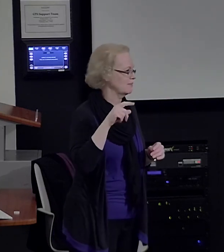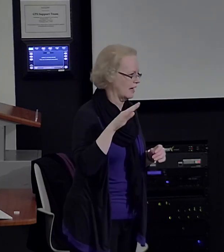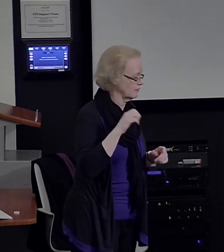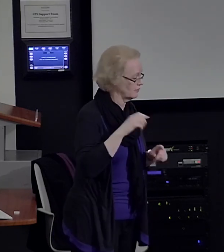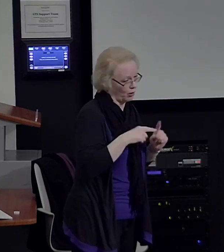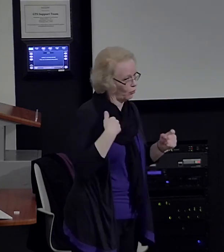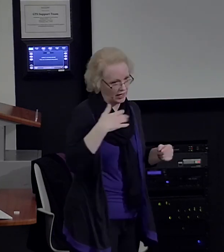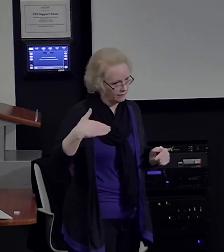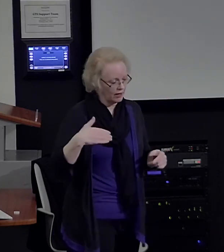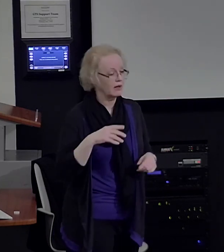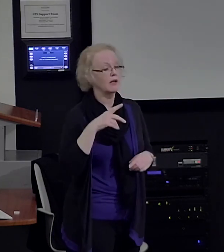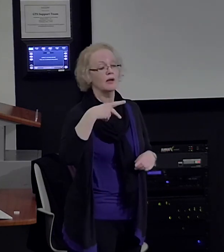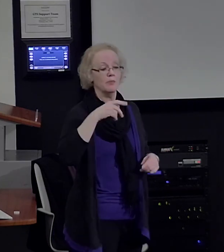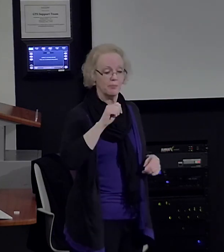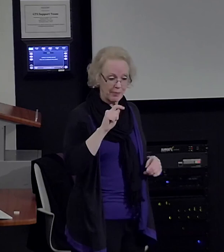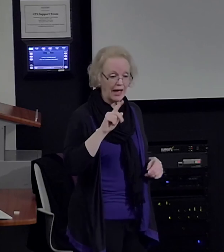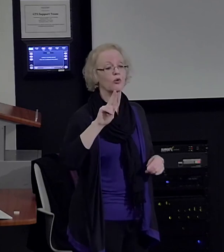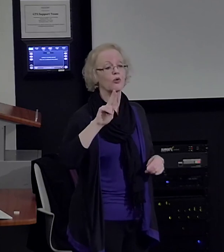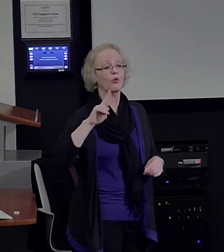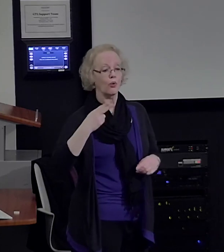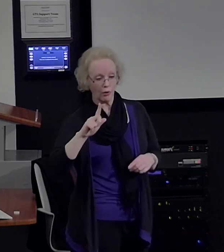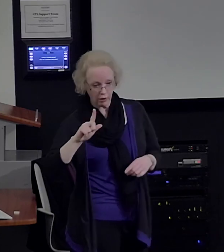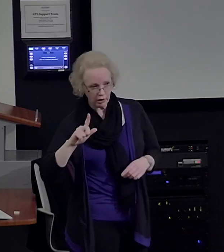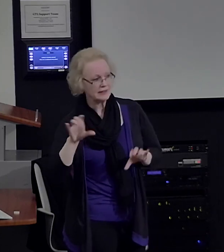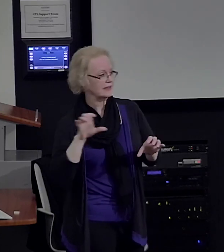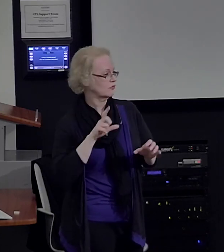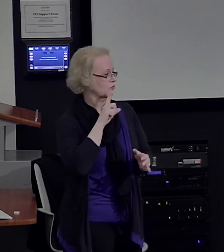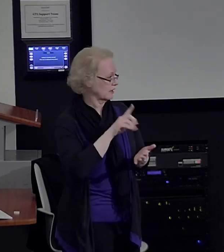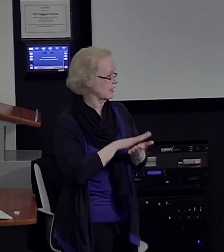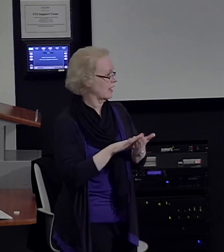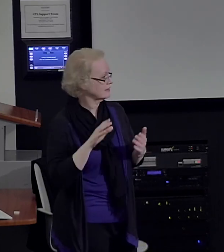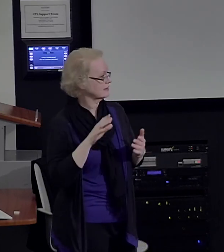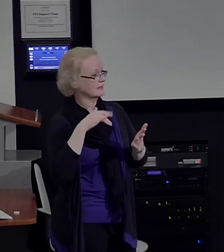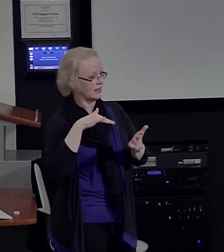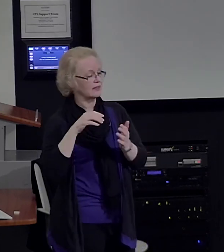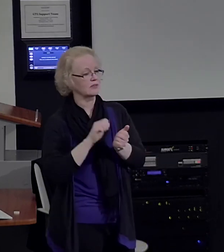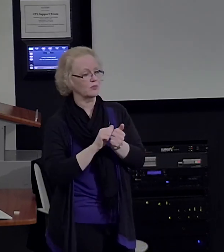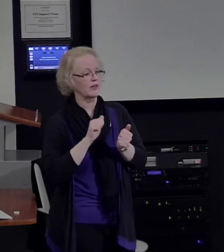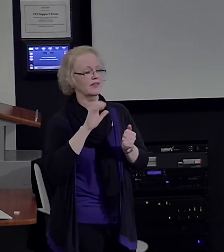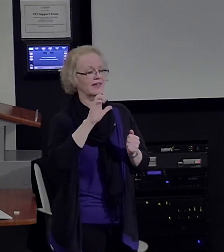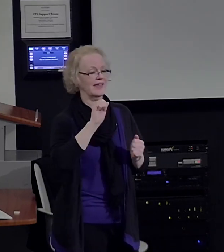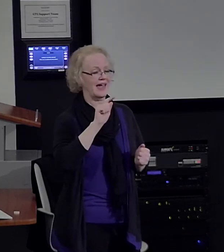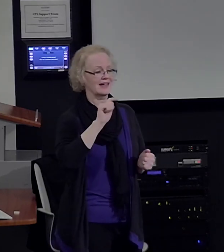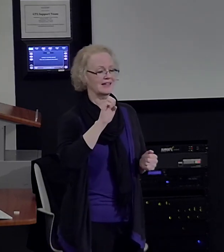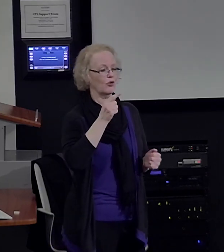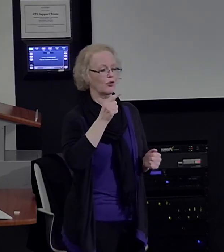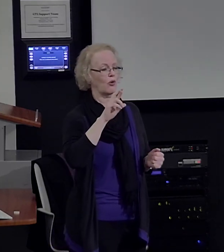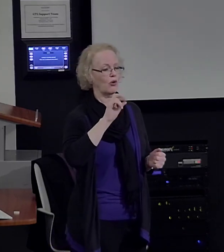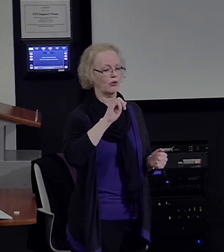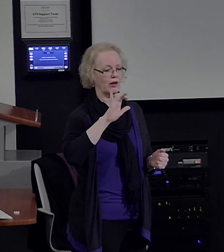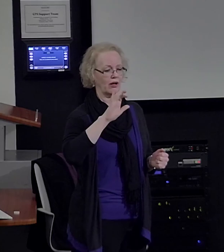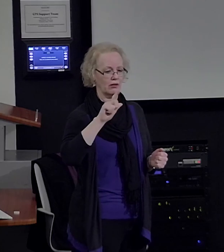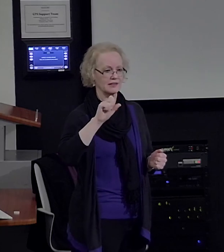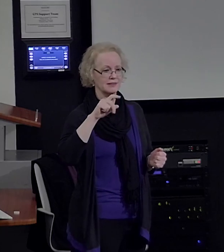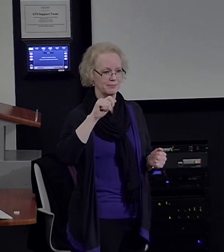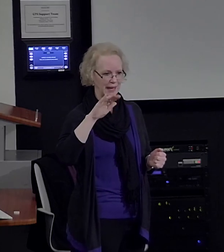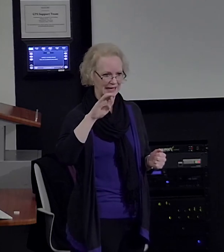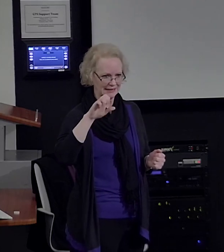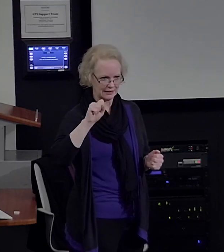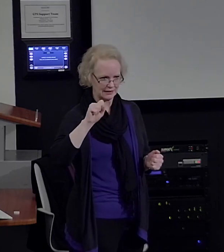Pat Kuhl has done these really nice magnet studies that really show that there are these categorical spaces. And some languages have a lot, like